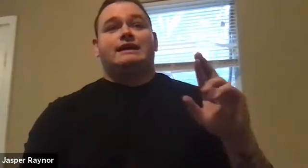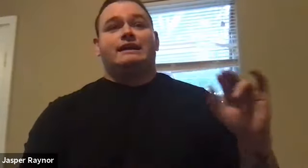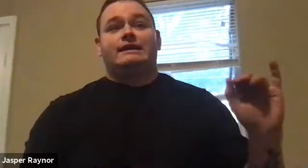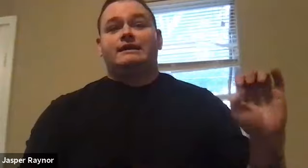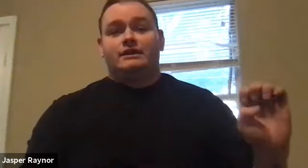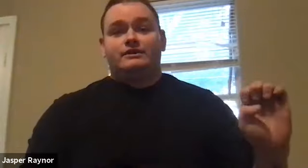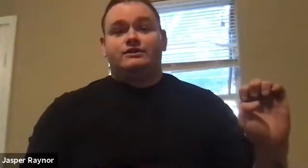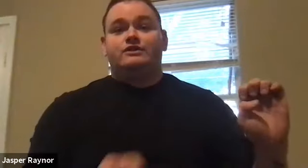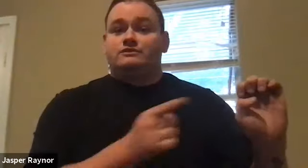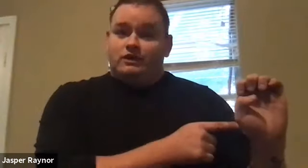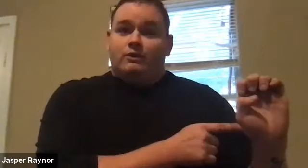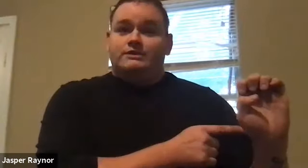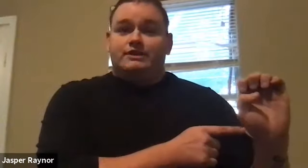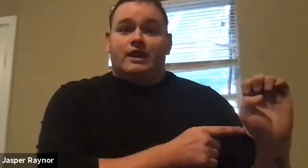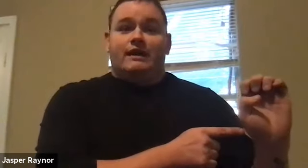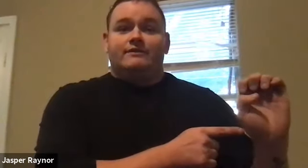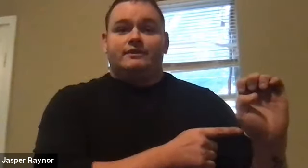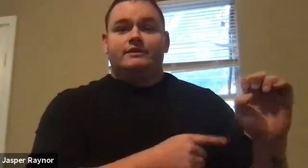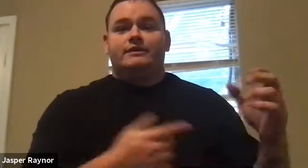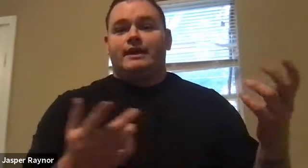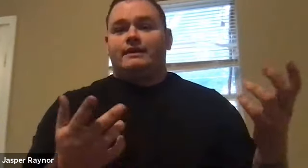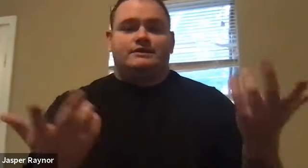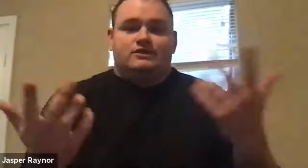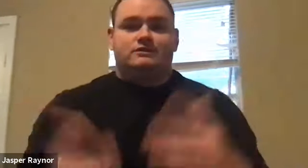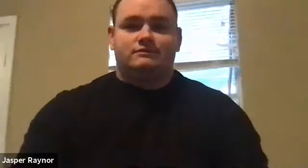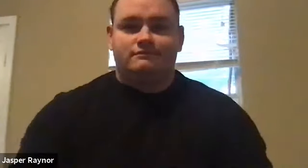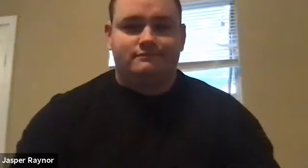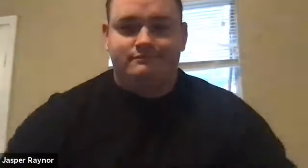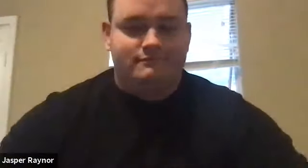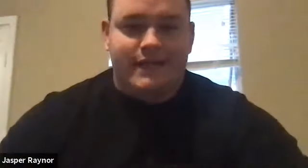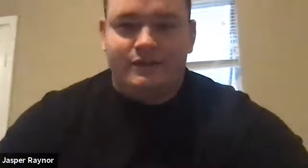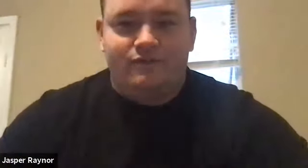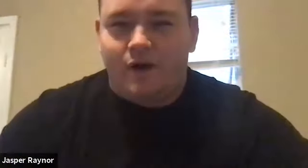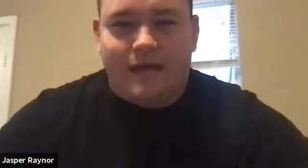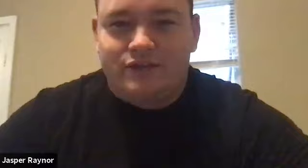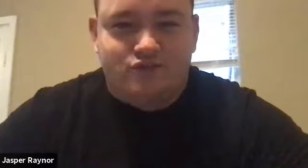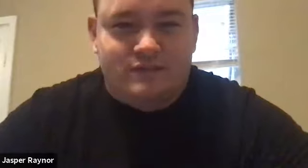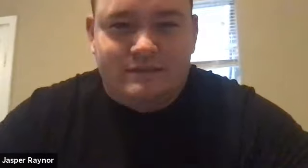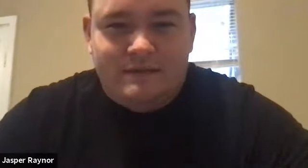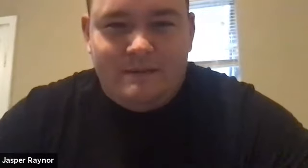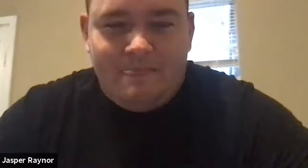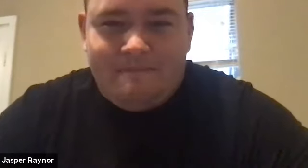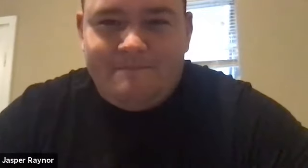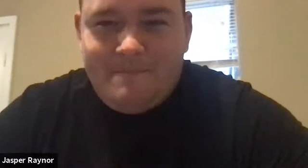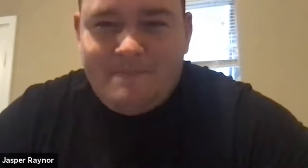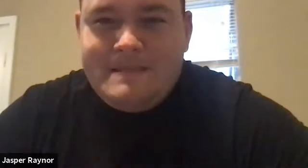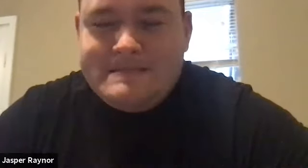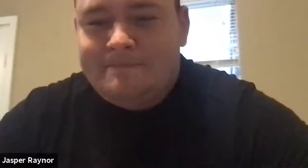it, you're going to your left. And that's just how you fall naturally. Make